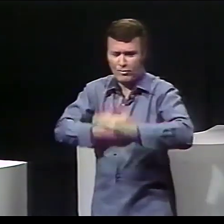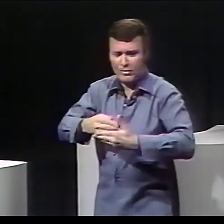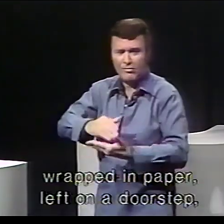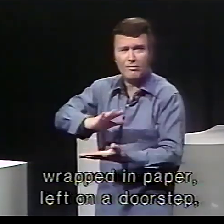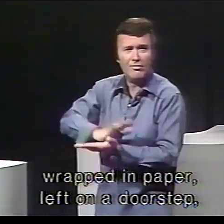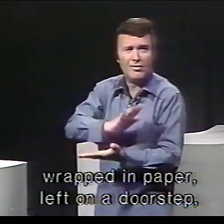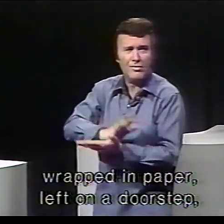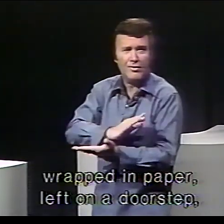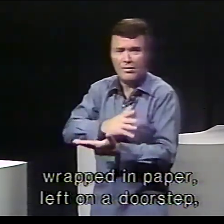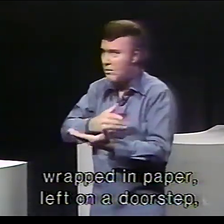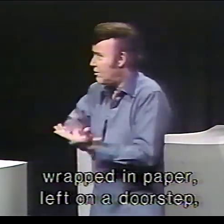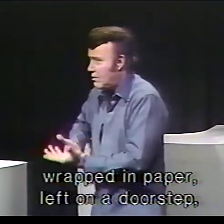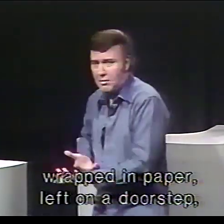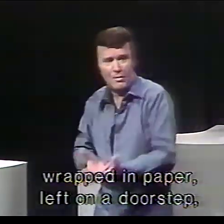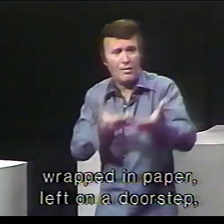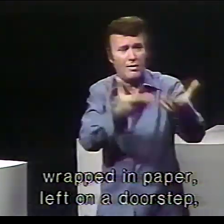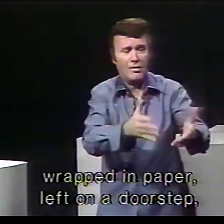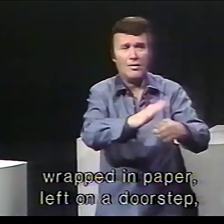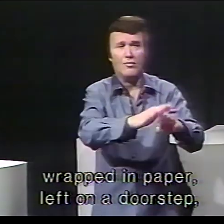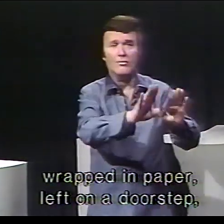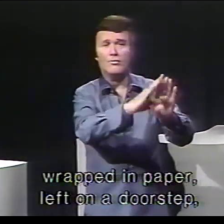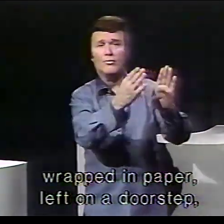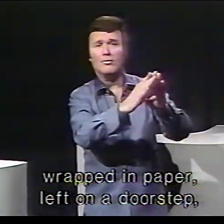wrapped in paper left on a doorstep.